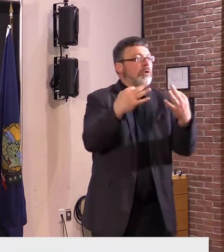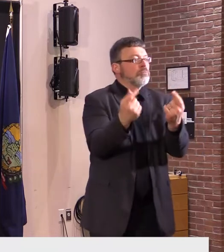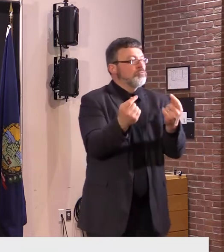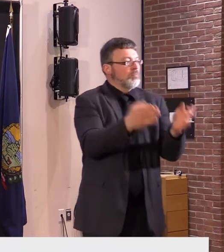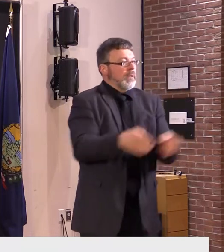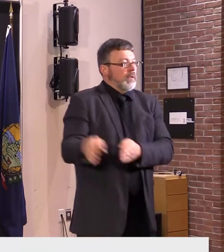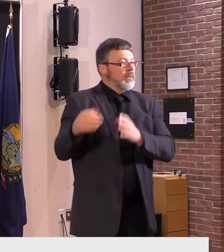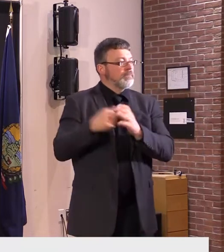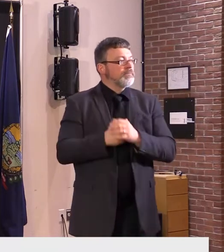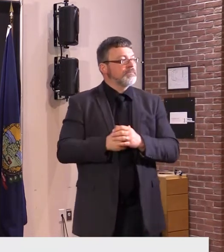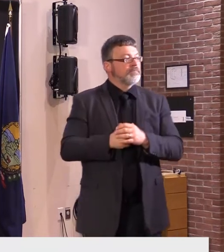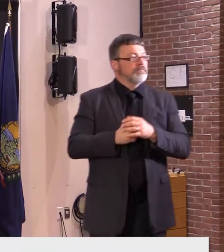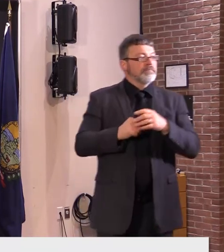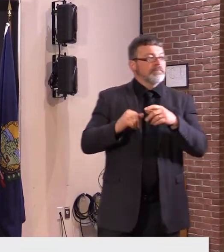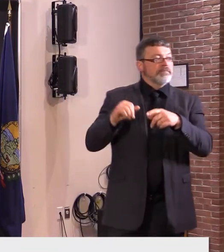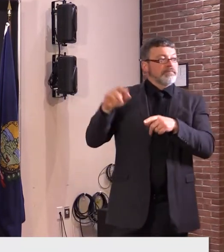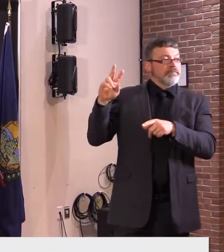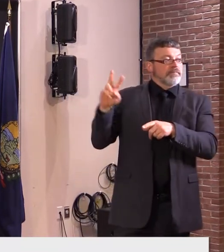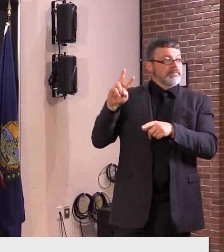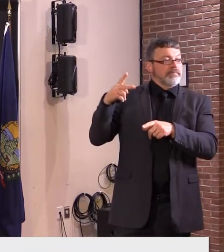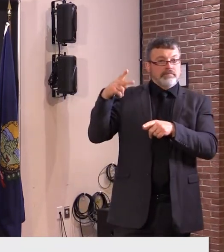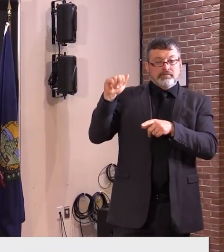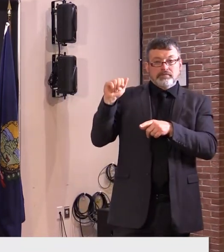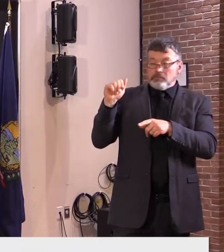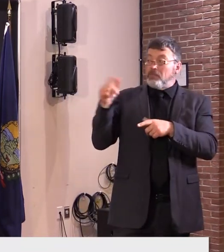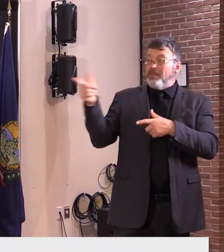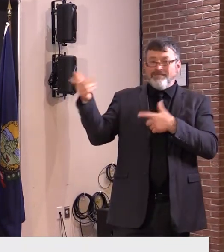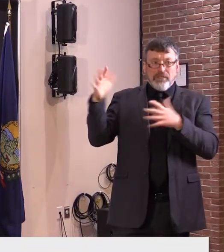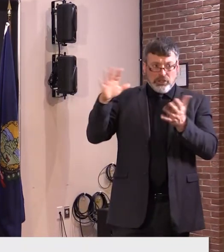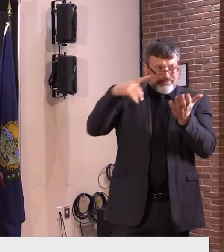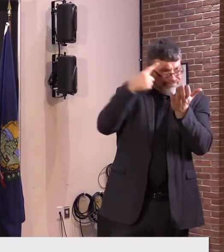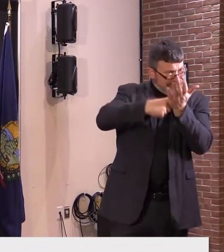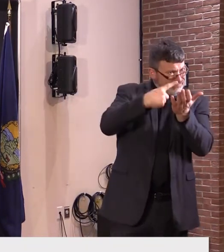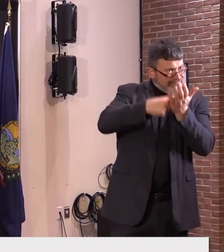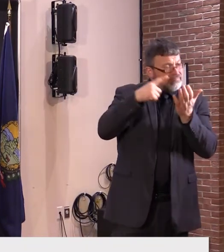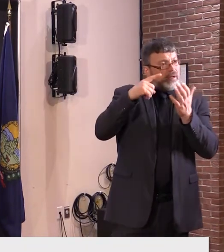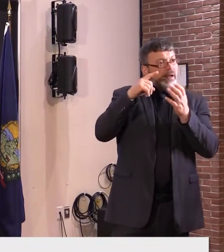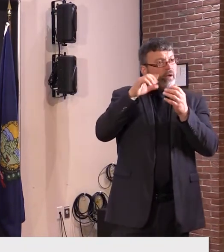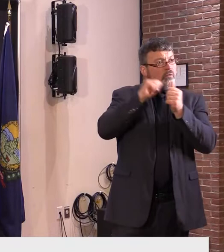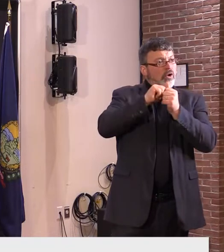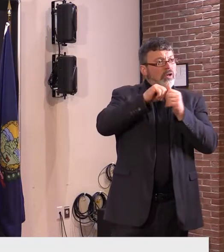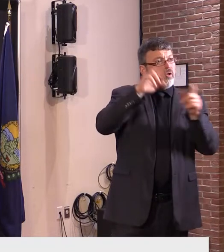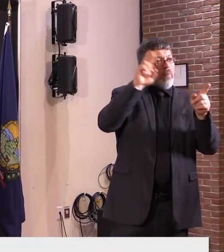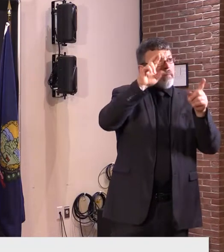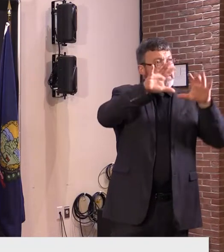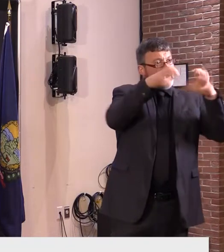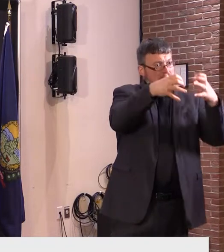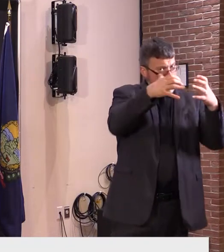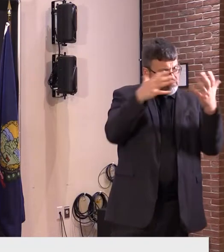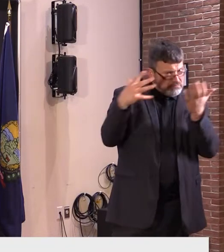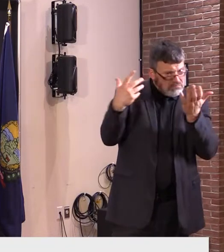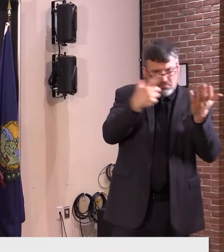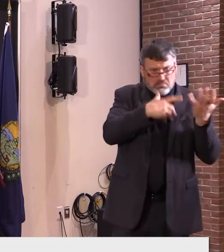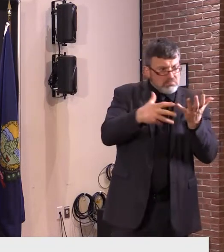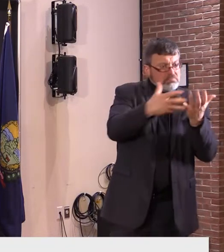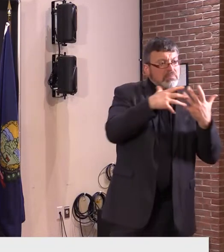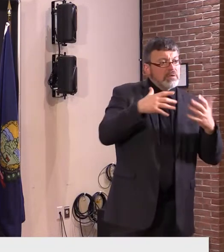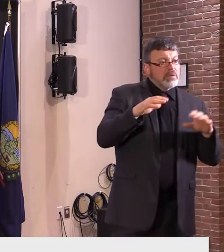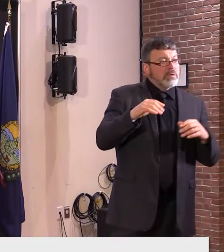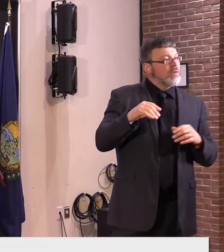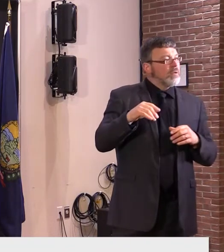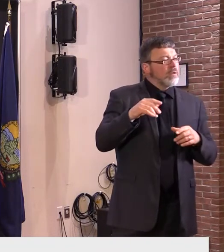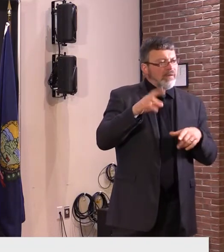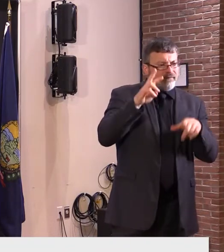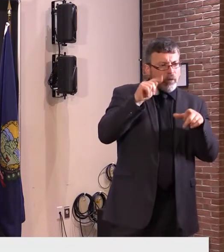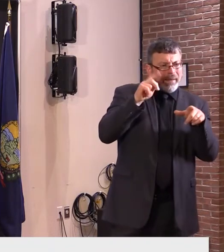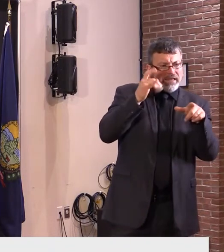this decision? I have not. We're set to see a lot of turnover in executive offices and in the legislature. Did